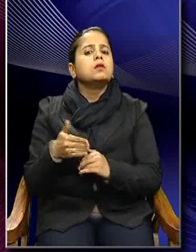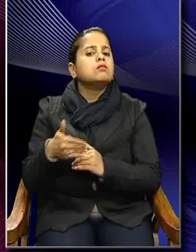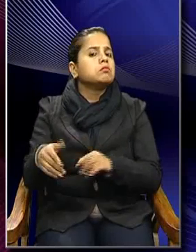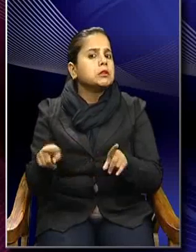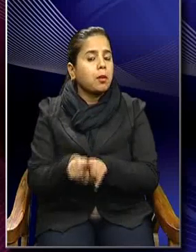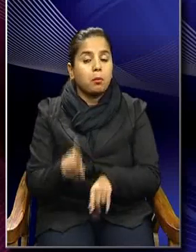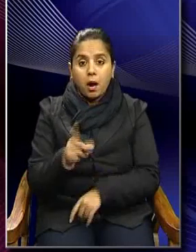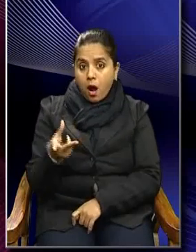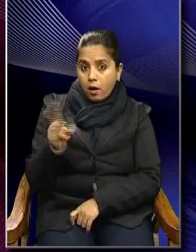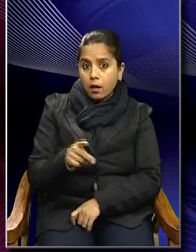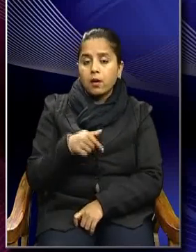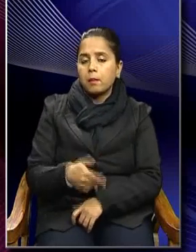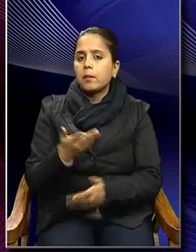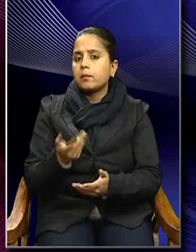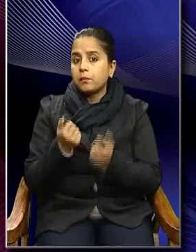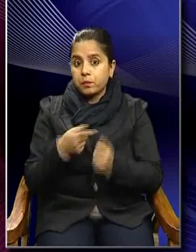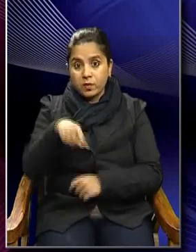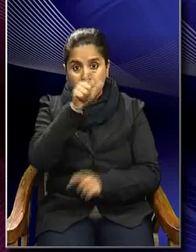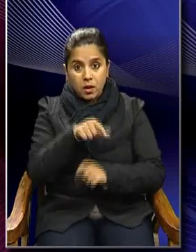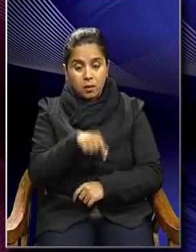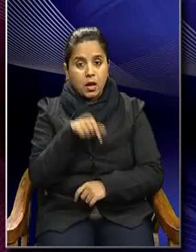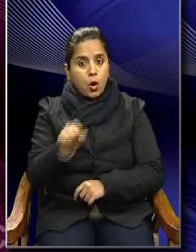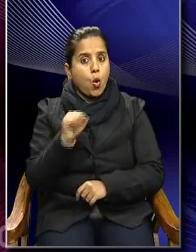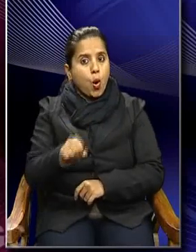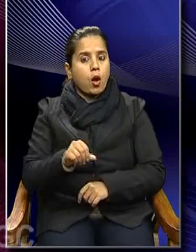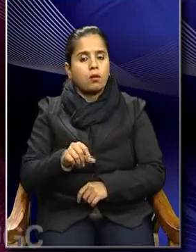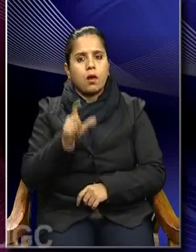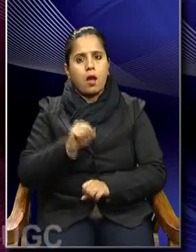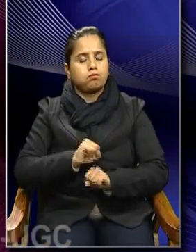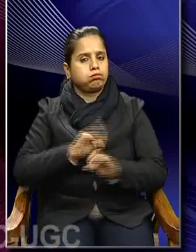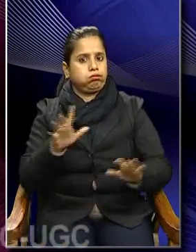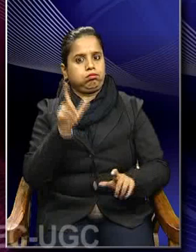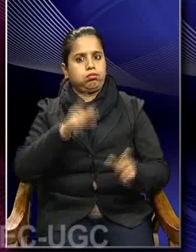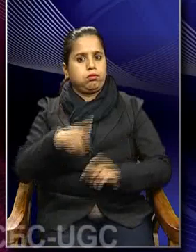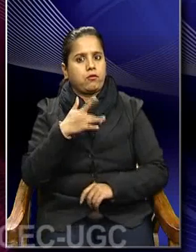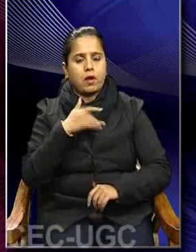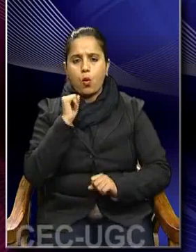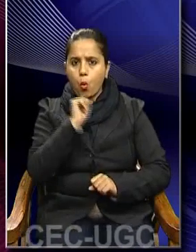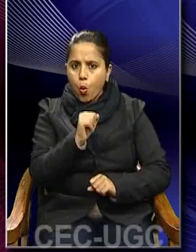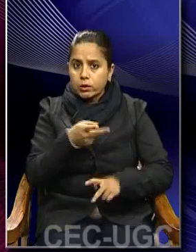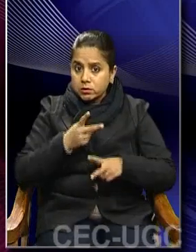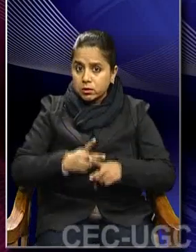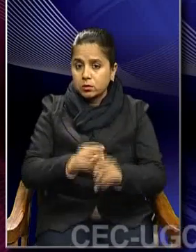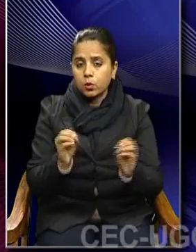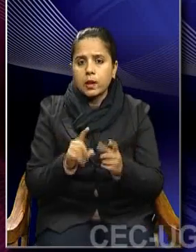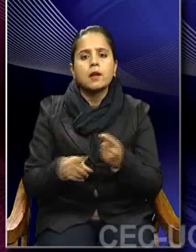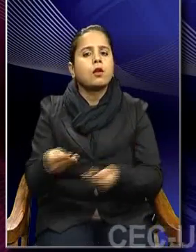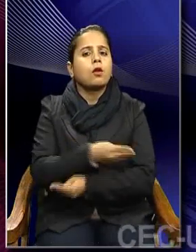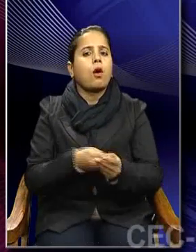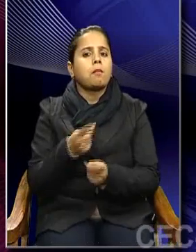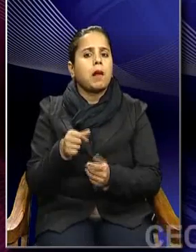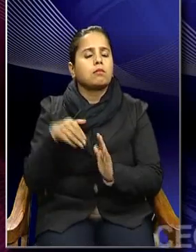again it couldn't quite withstand the blow registered to it through the economic depression